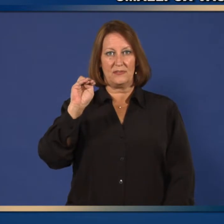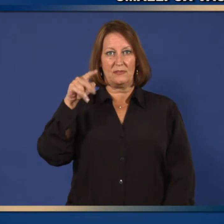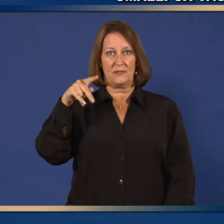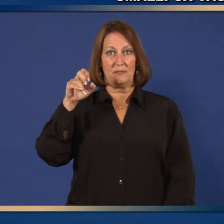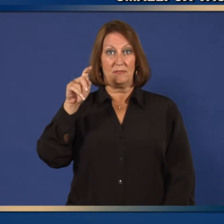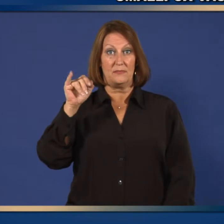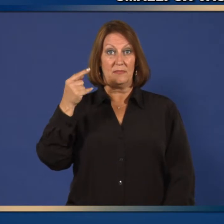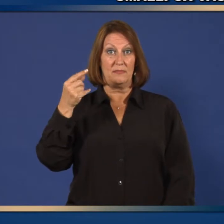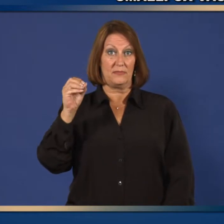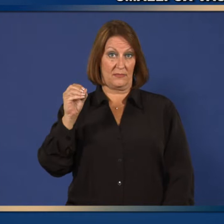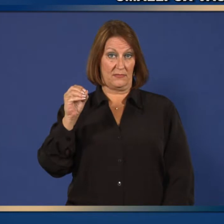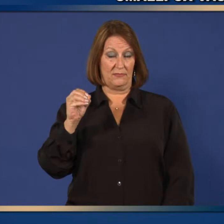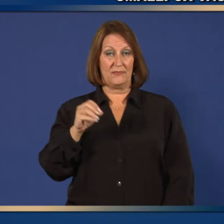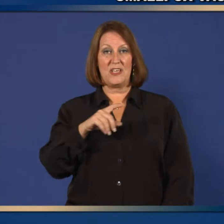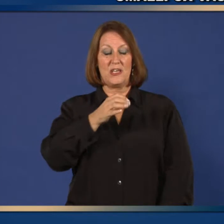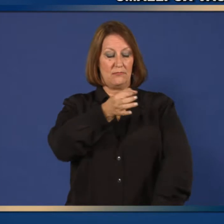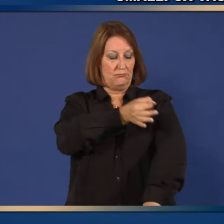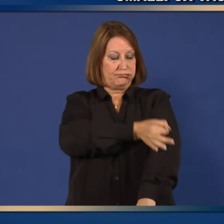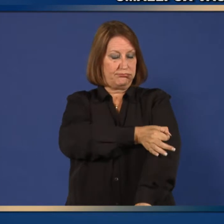psoriasis,